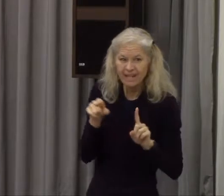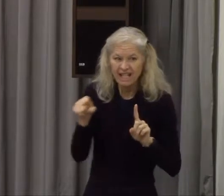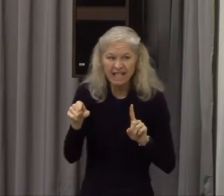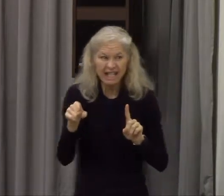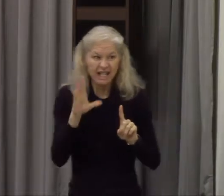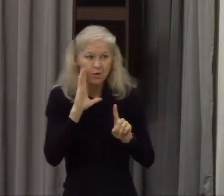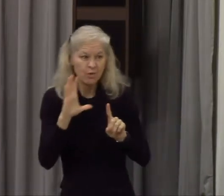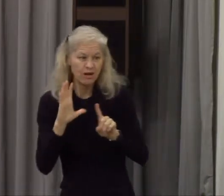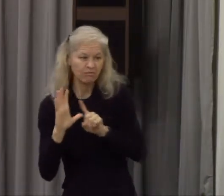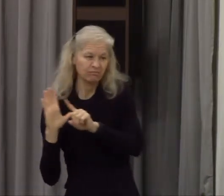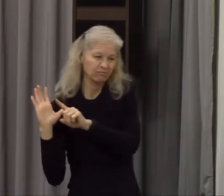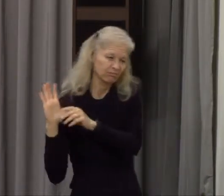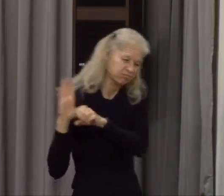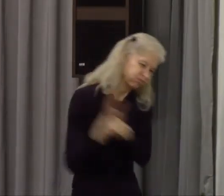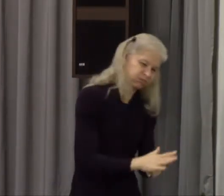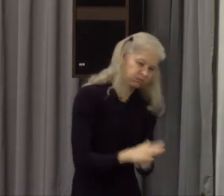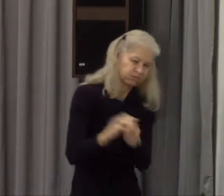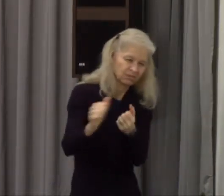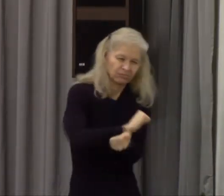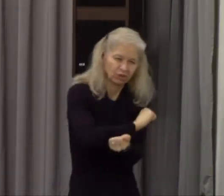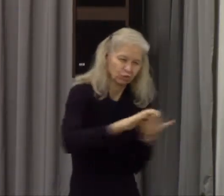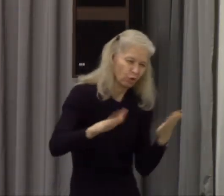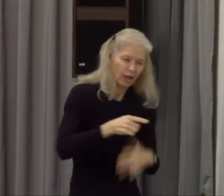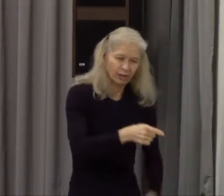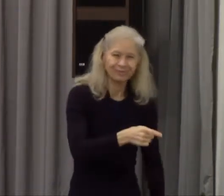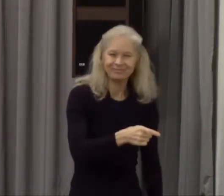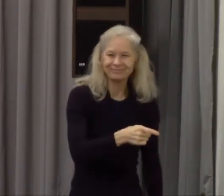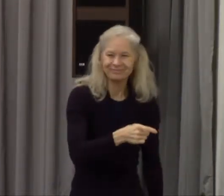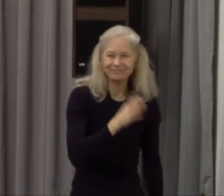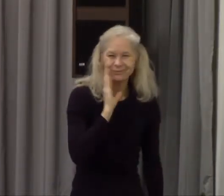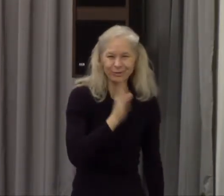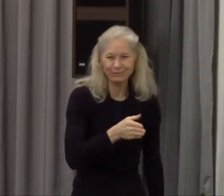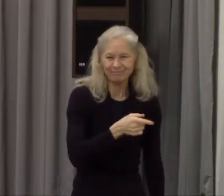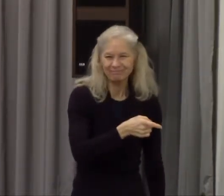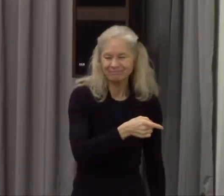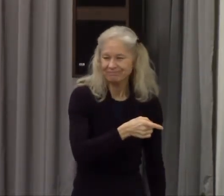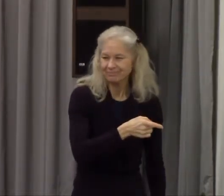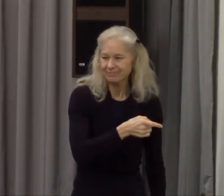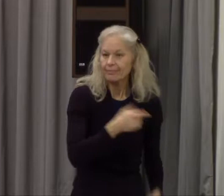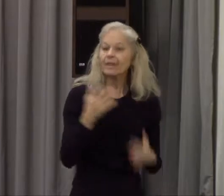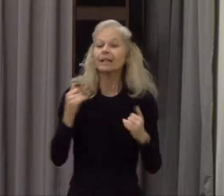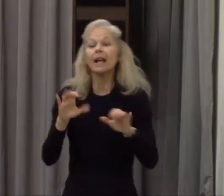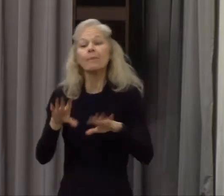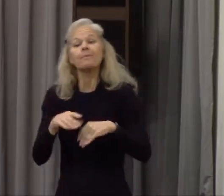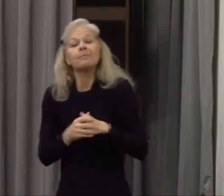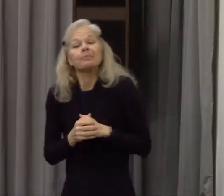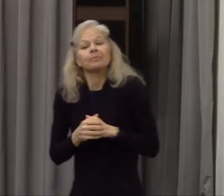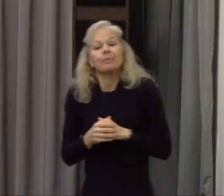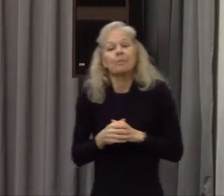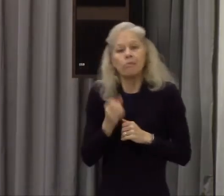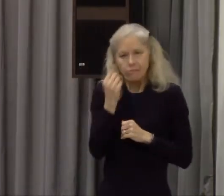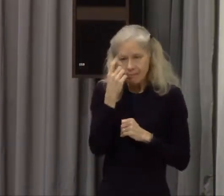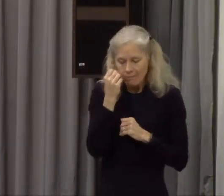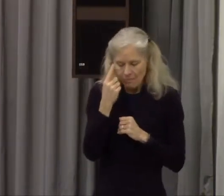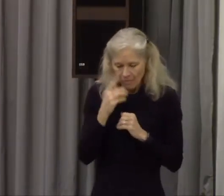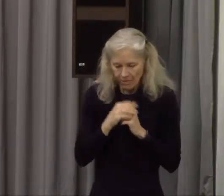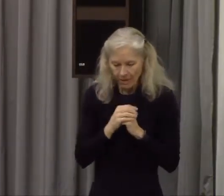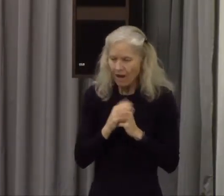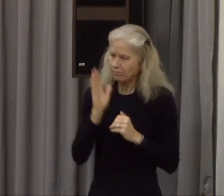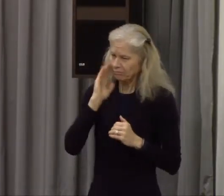to having babies and such, it's the man that has the seed. And the woman has the